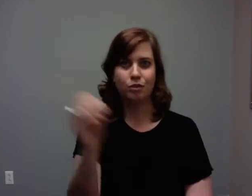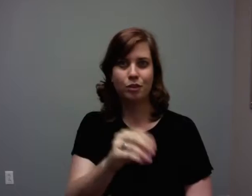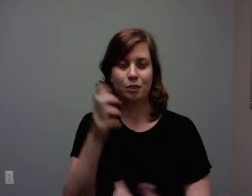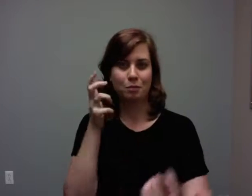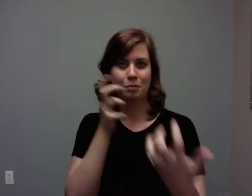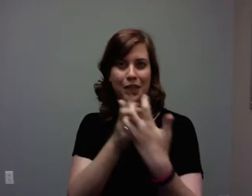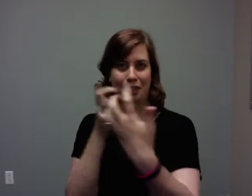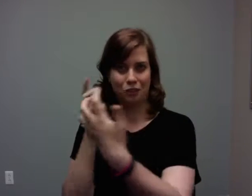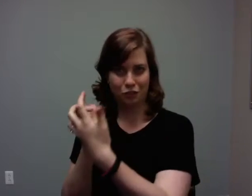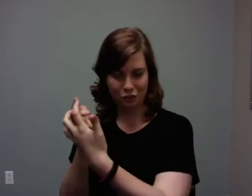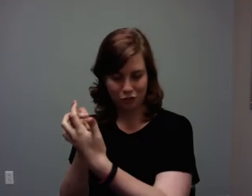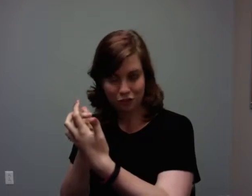night.